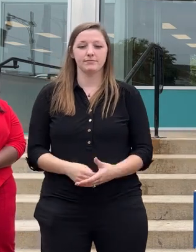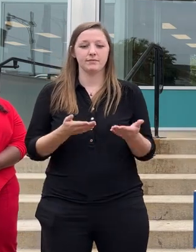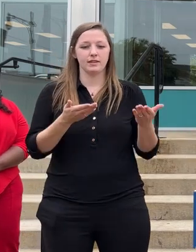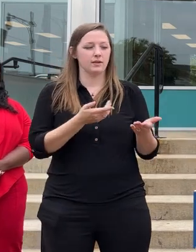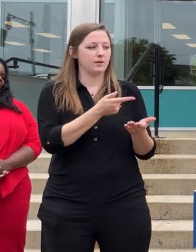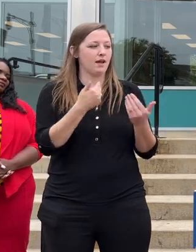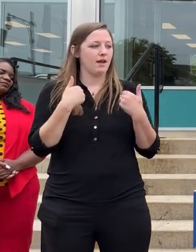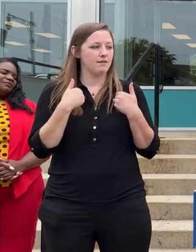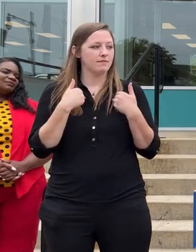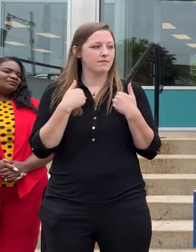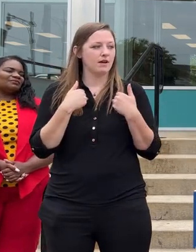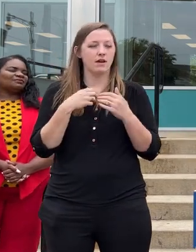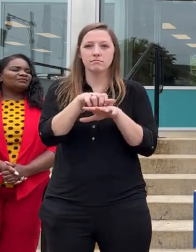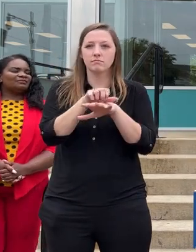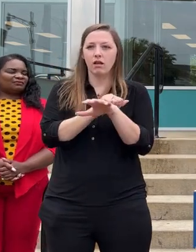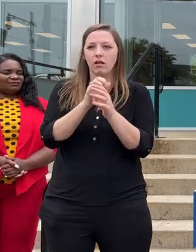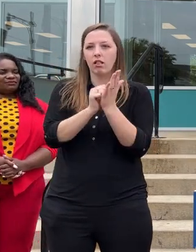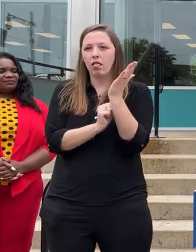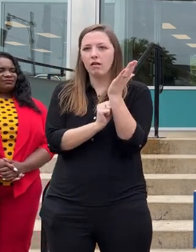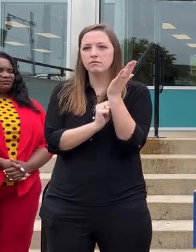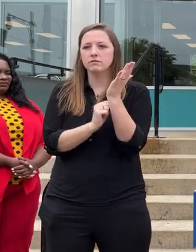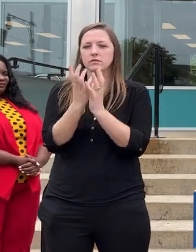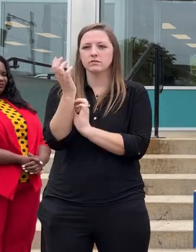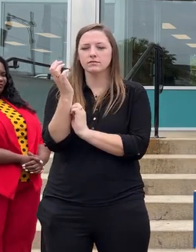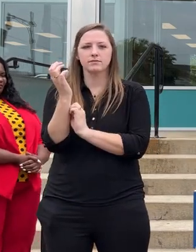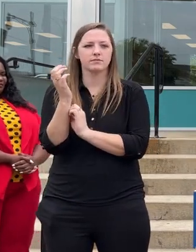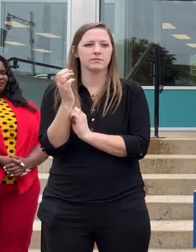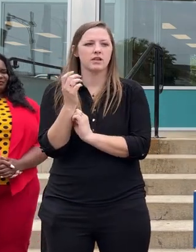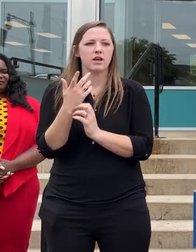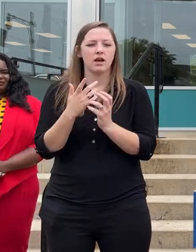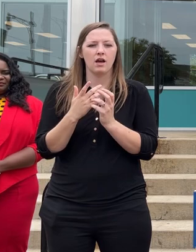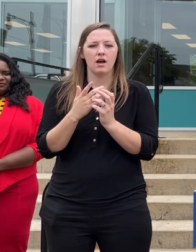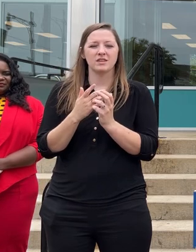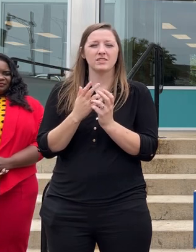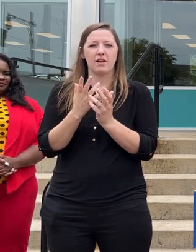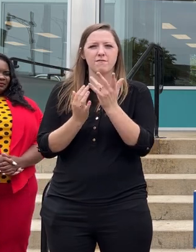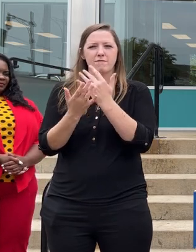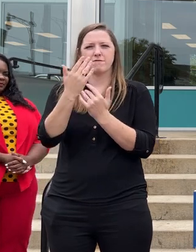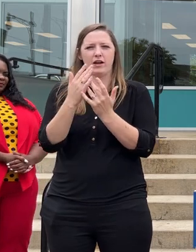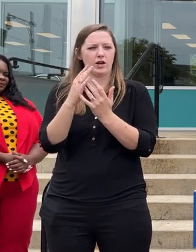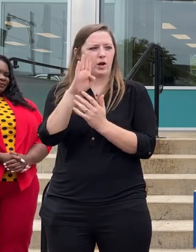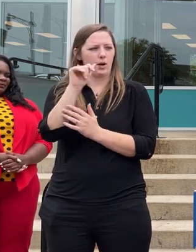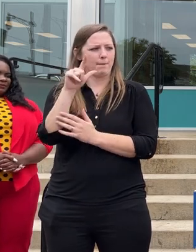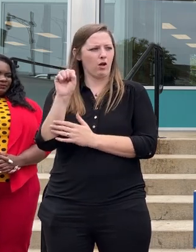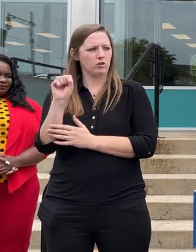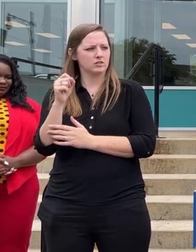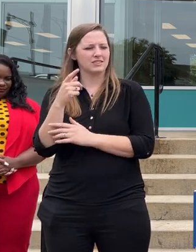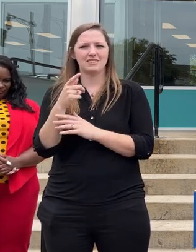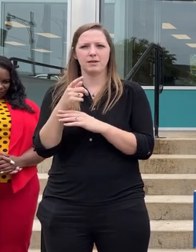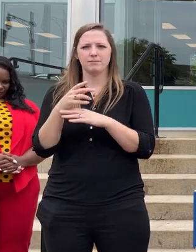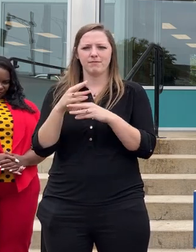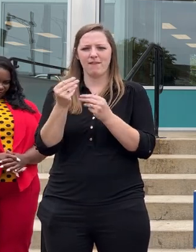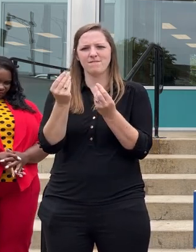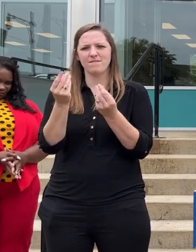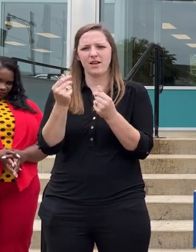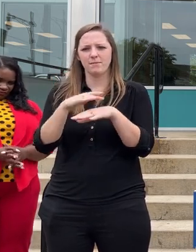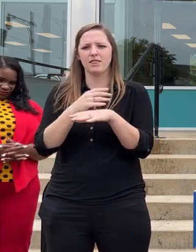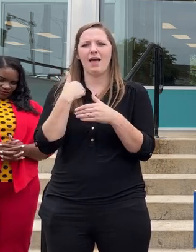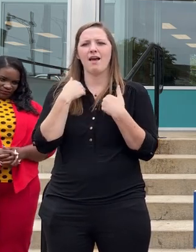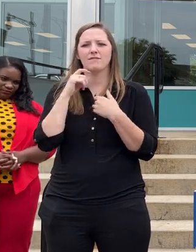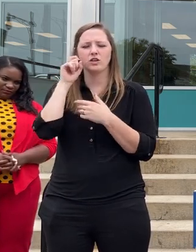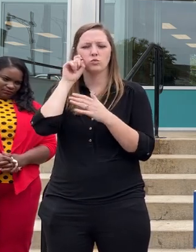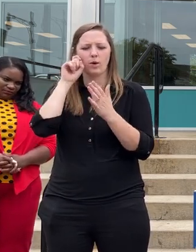Here we have a set of gloves, often referred to in the fire service as fireballs. They're a fabric glove that have a rubber coating on